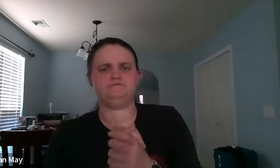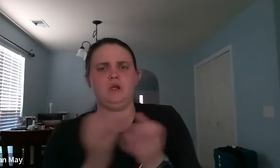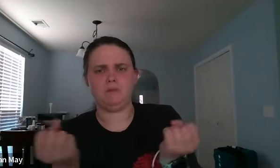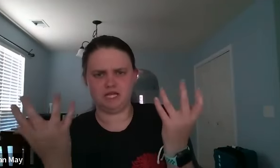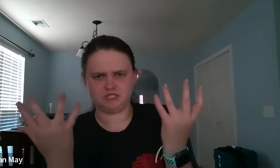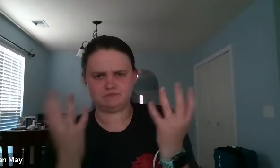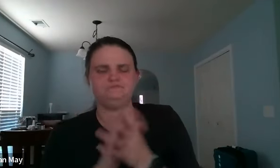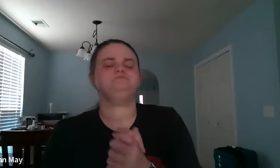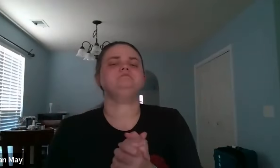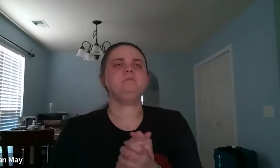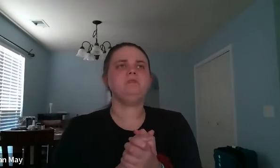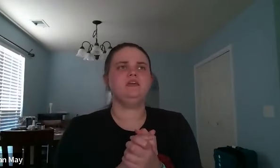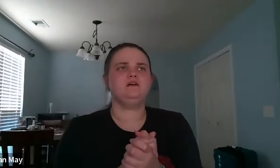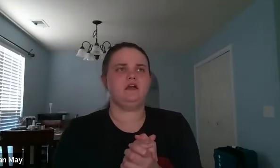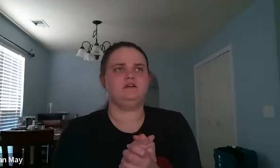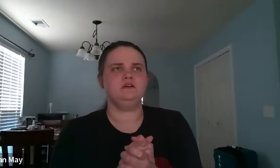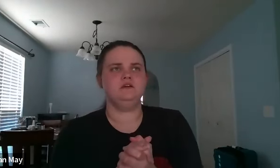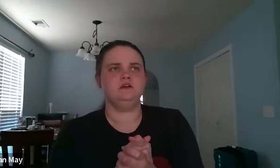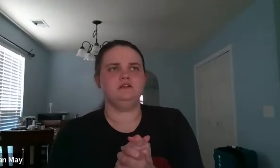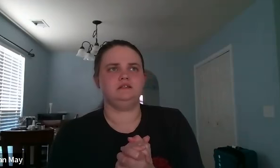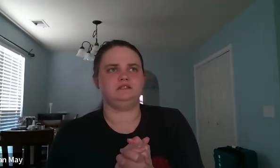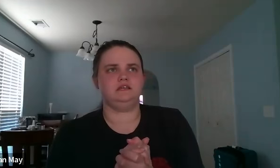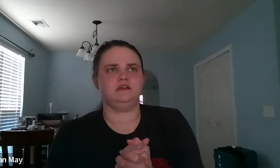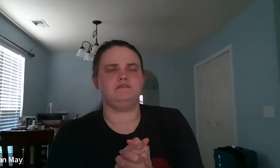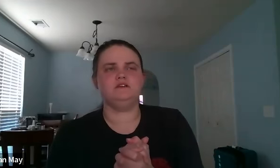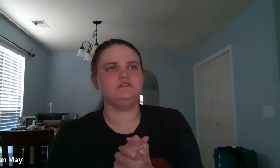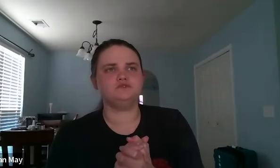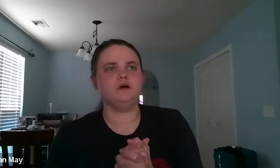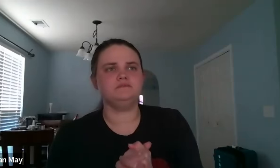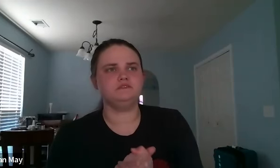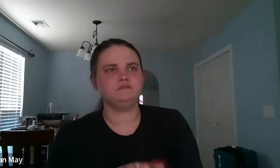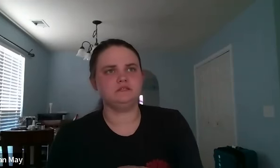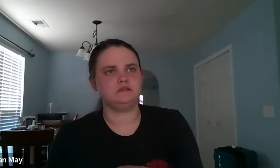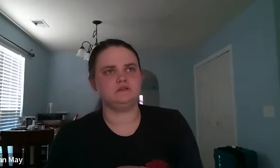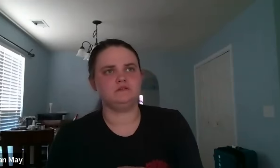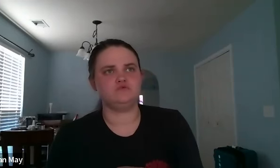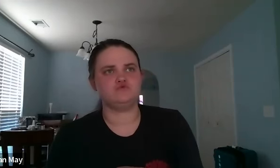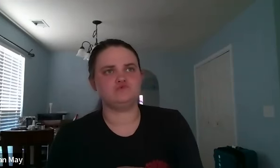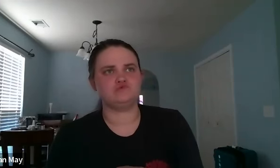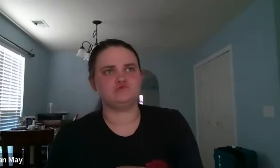how much? Okay, let's see. I feel like there's one I'm still missing.